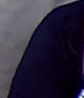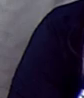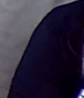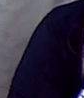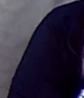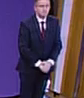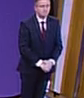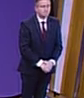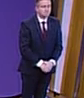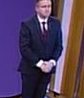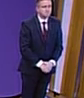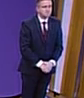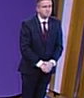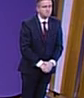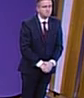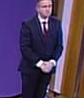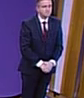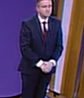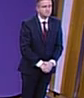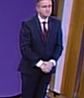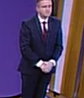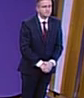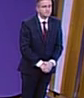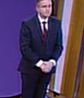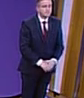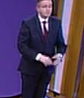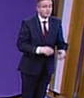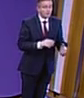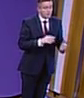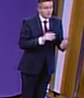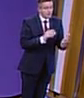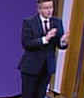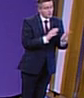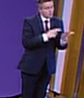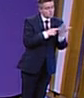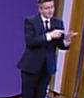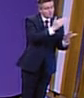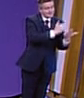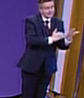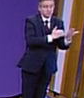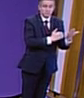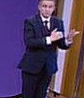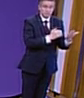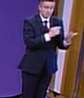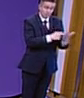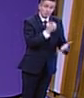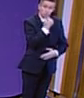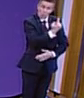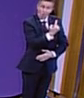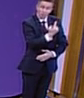Very briefly, I think the first recommendation of the blueprint is a very good one on the role